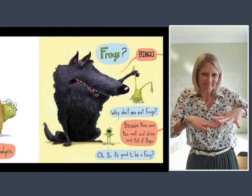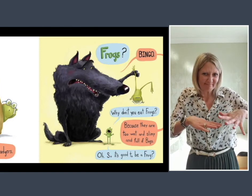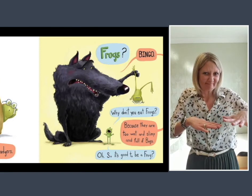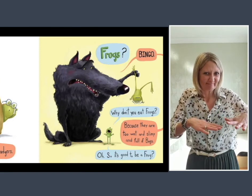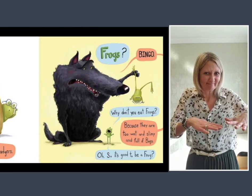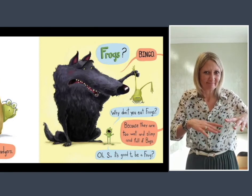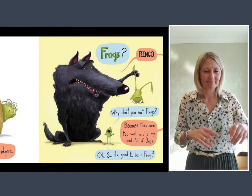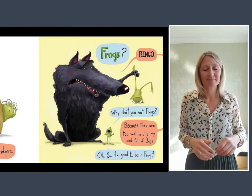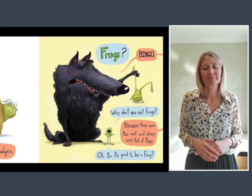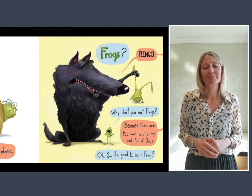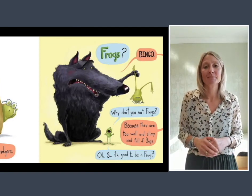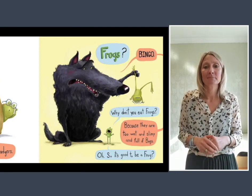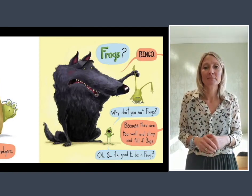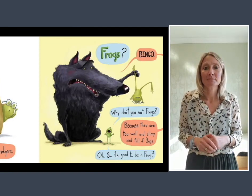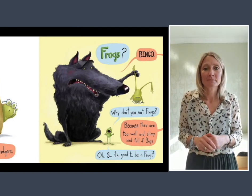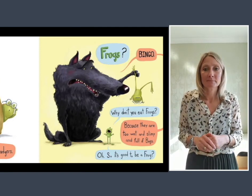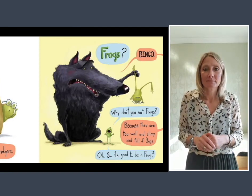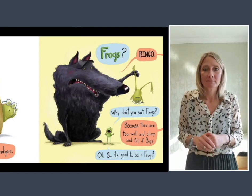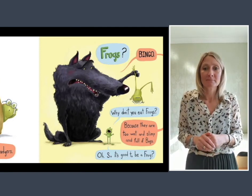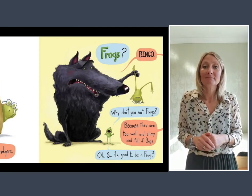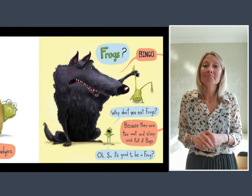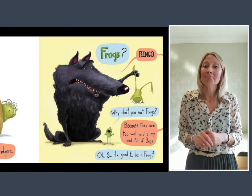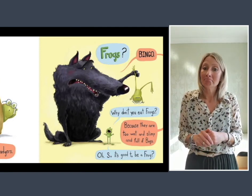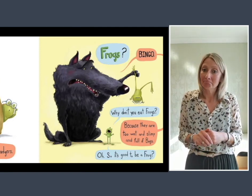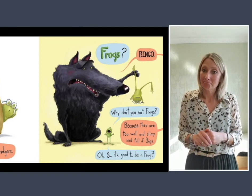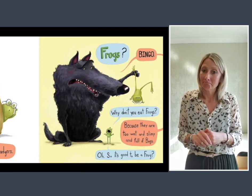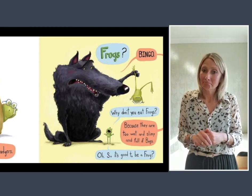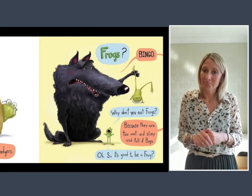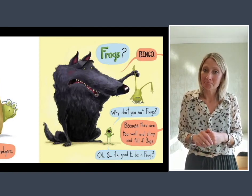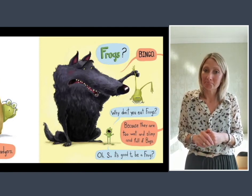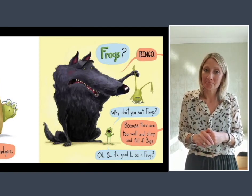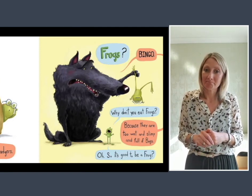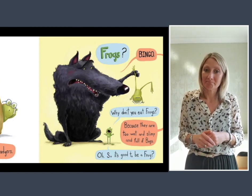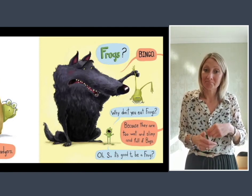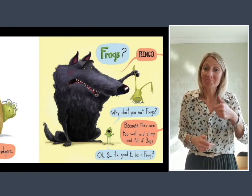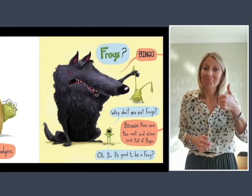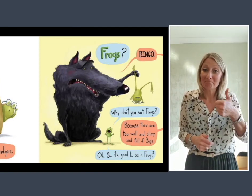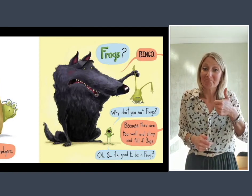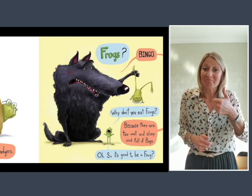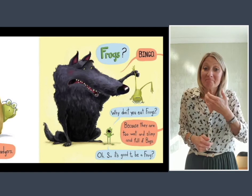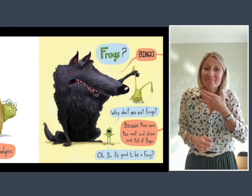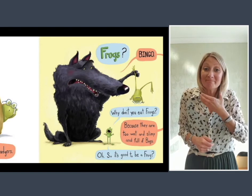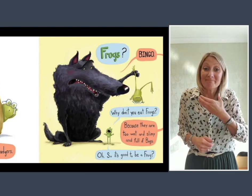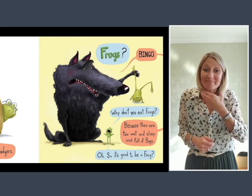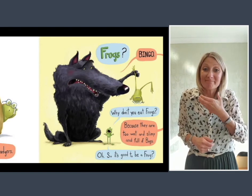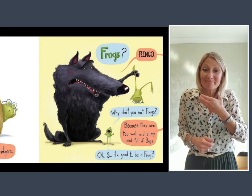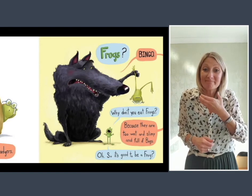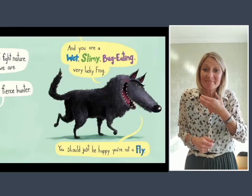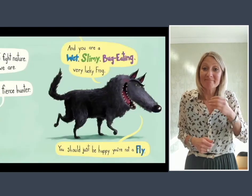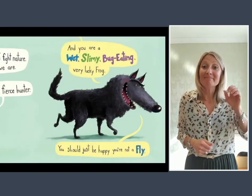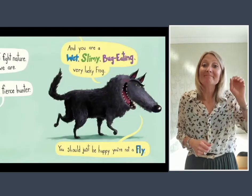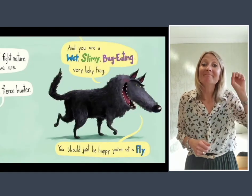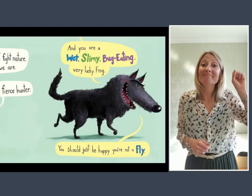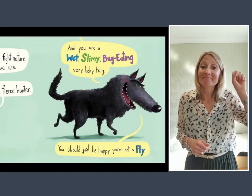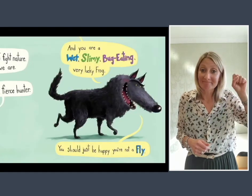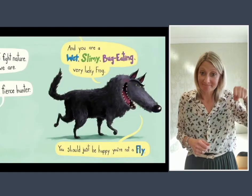full of bugs. Oh, so it's good to be a frog?